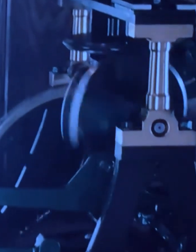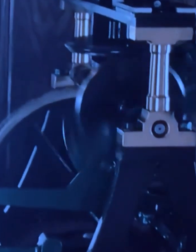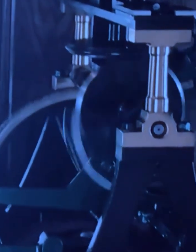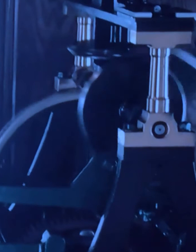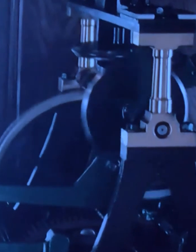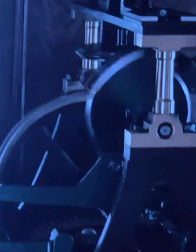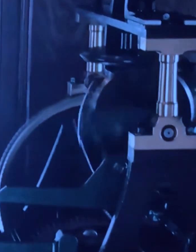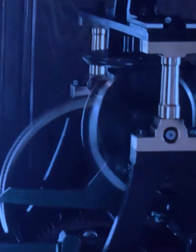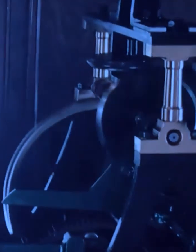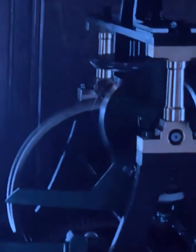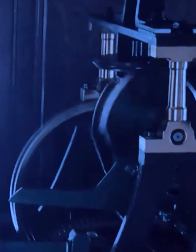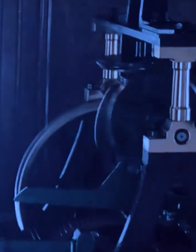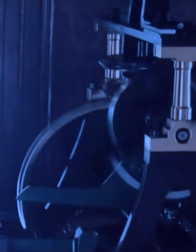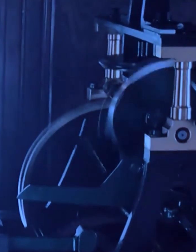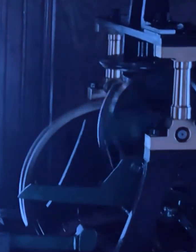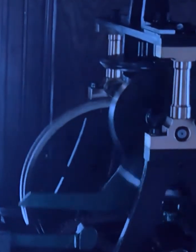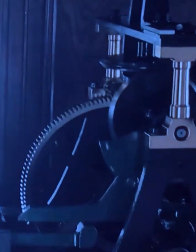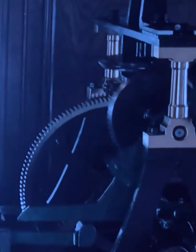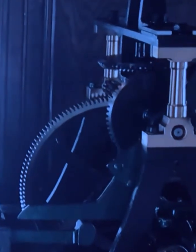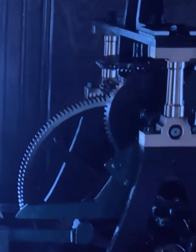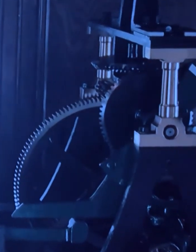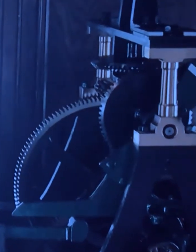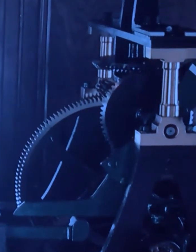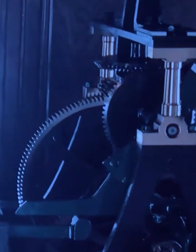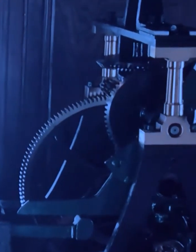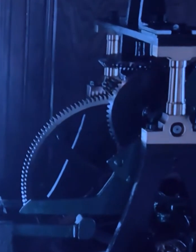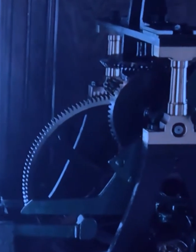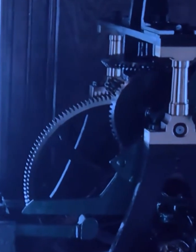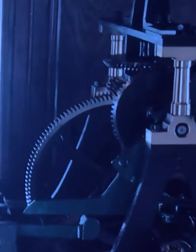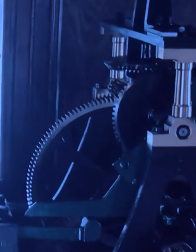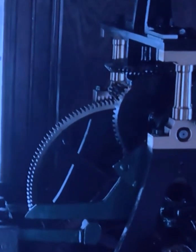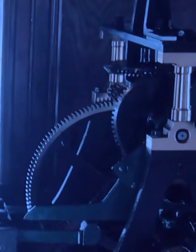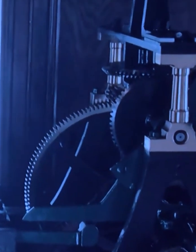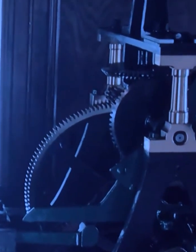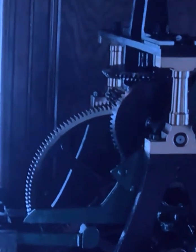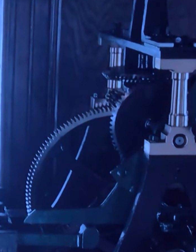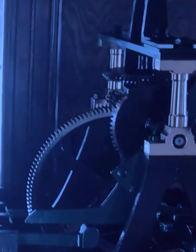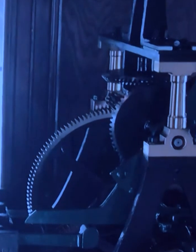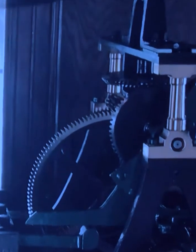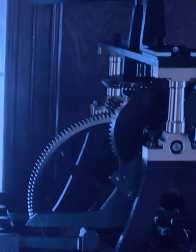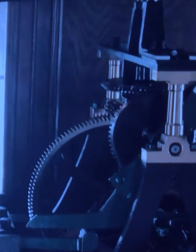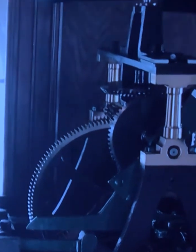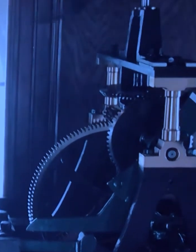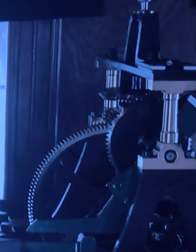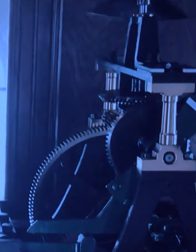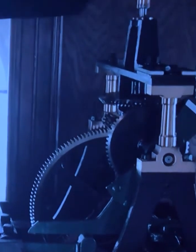goes off. The workings go up and down the whole tower, and the noise is actually terrific when you're in the